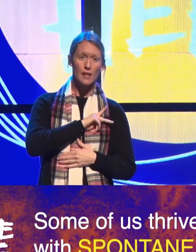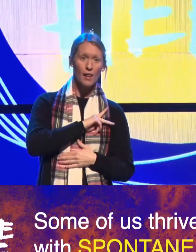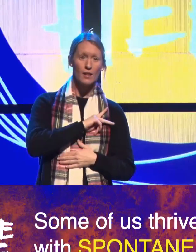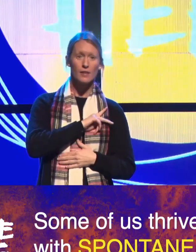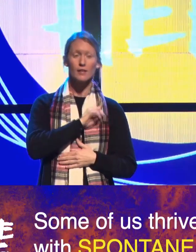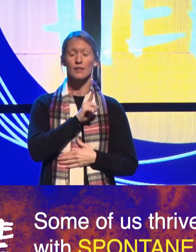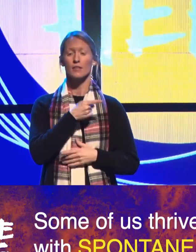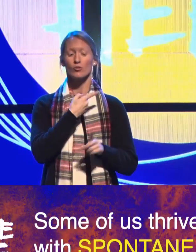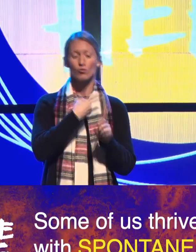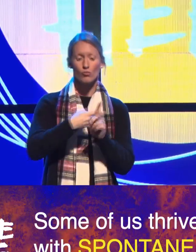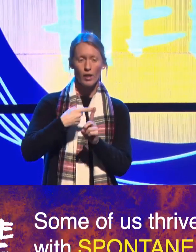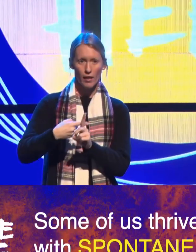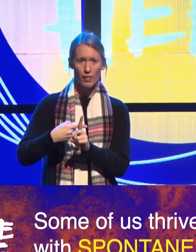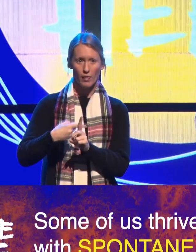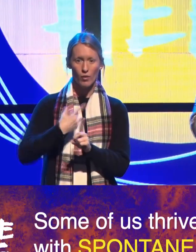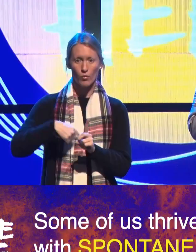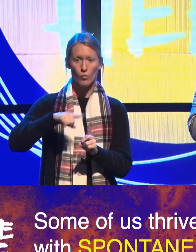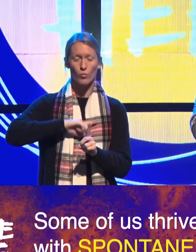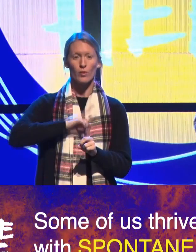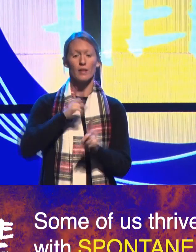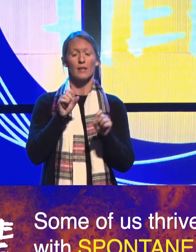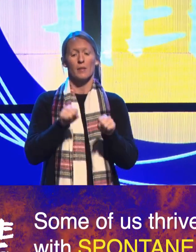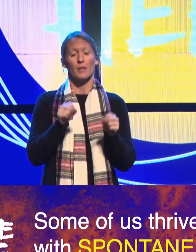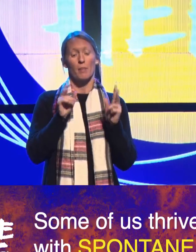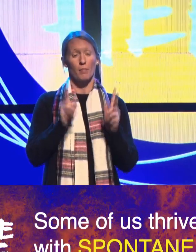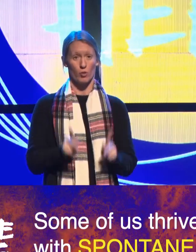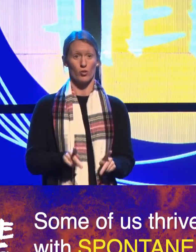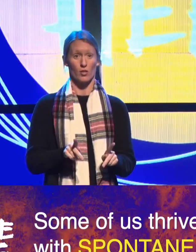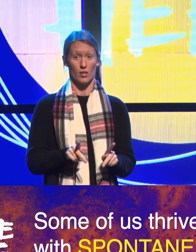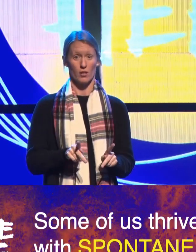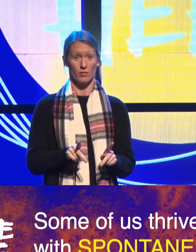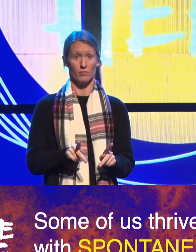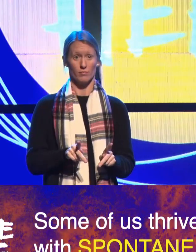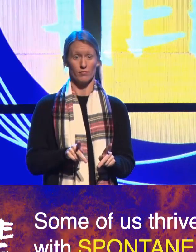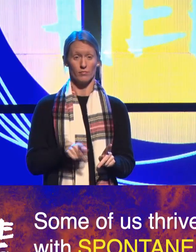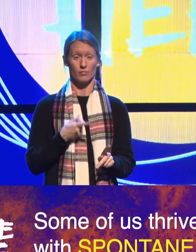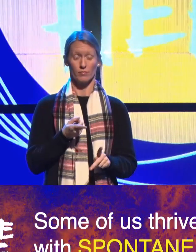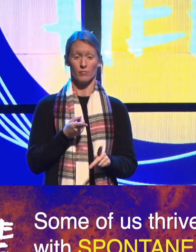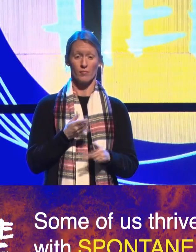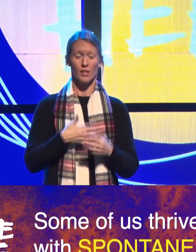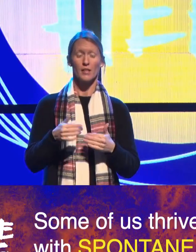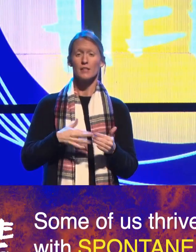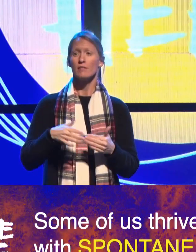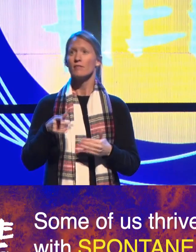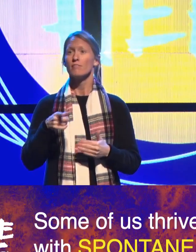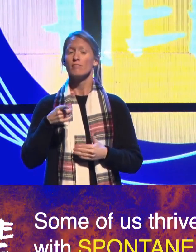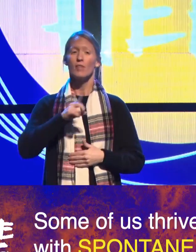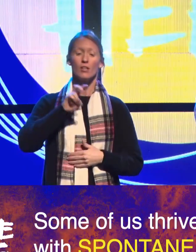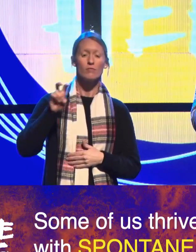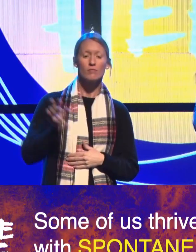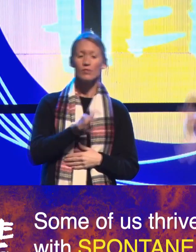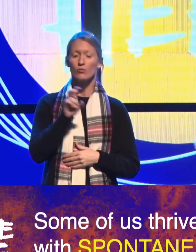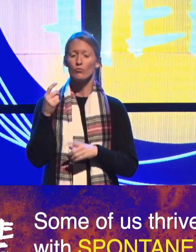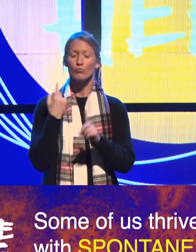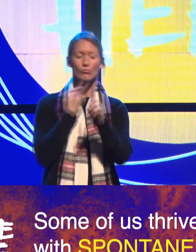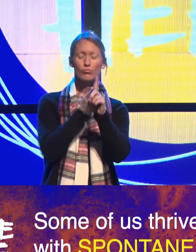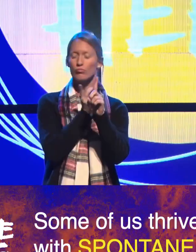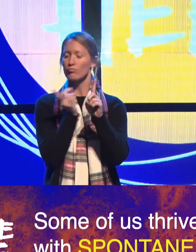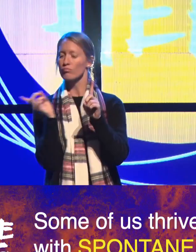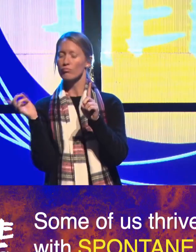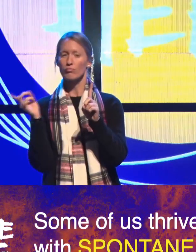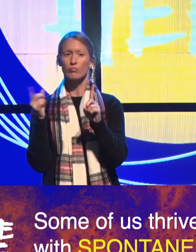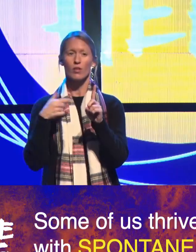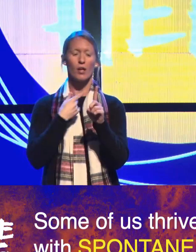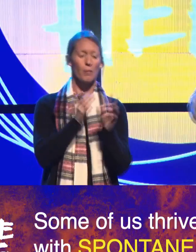of our strengths, we can be a person, right? We can be a person, whether we like adventure on the trail or whether we like to blaze the trail, whether